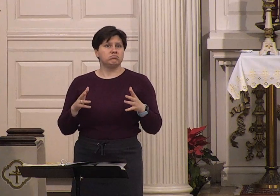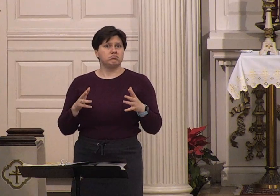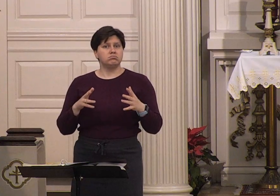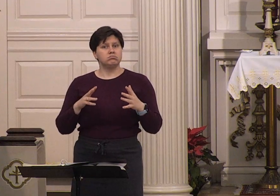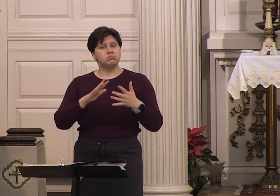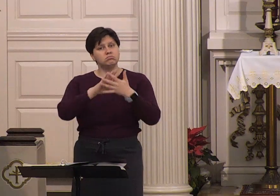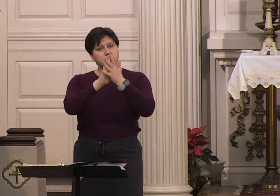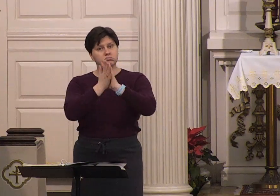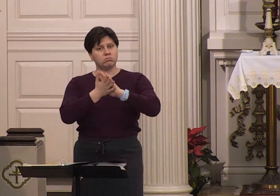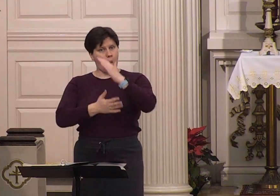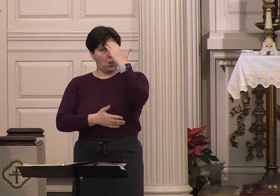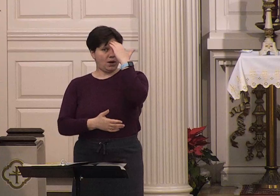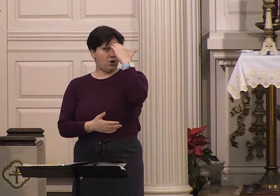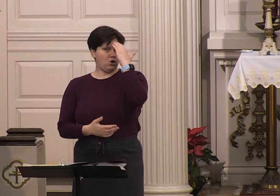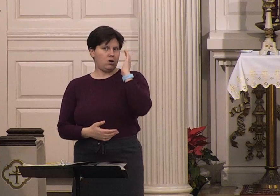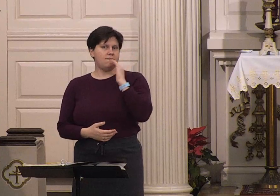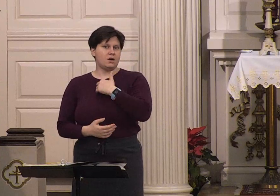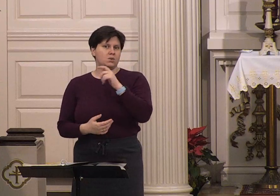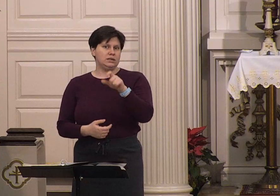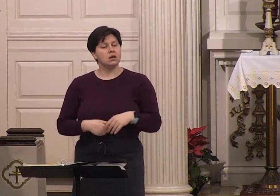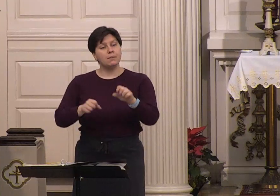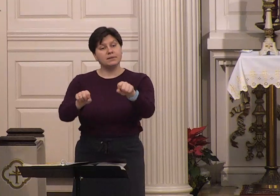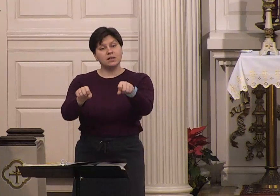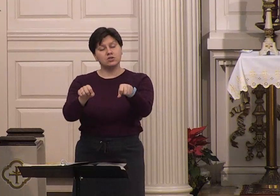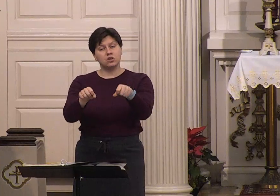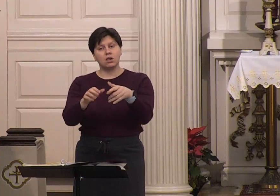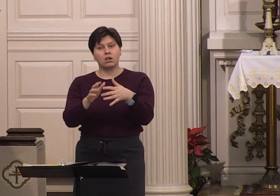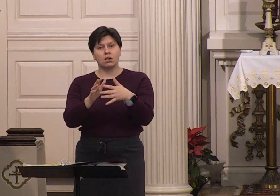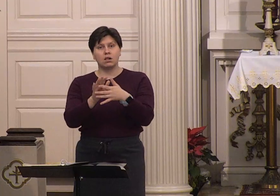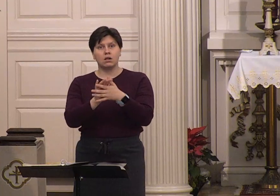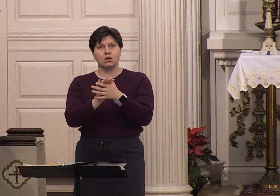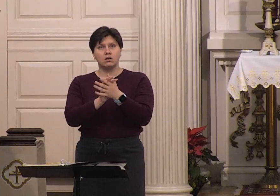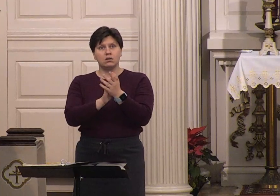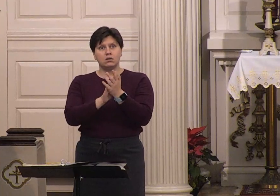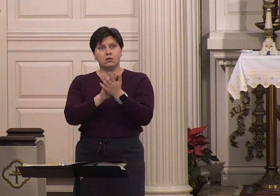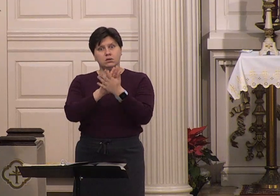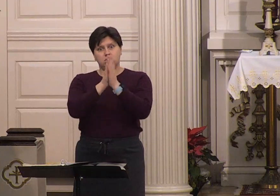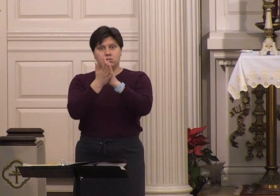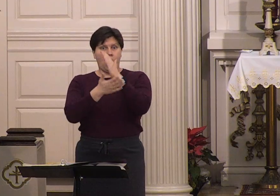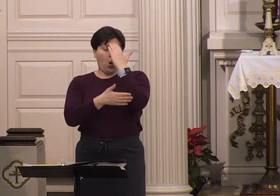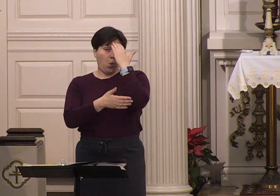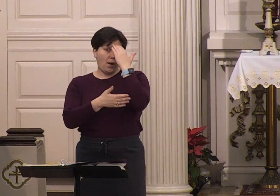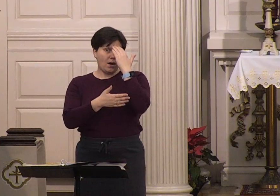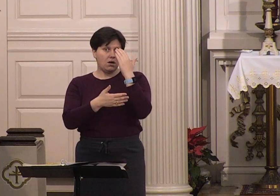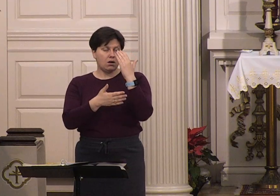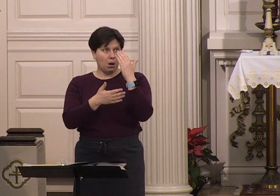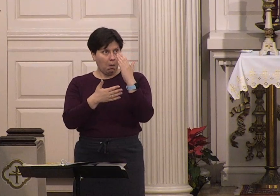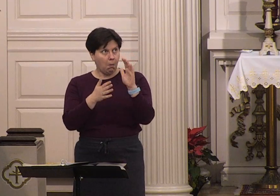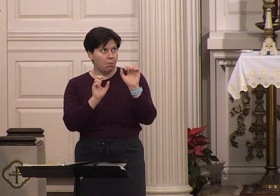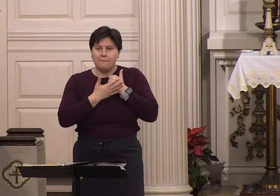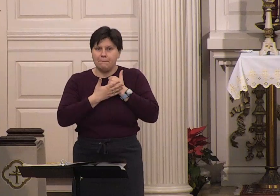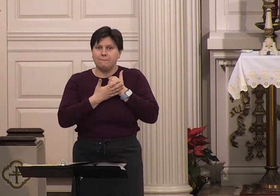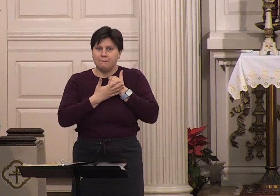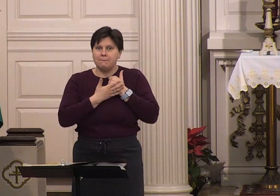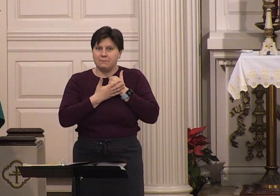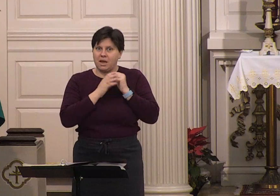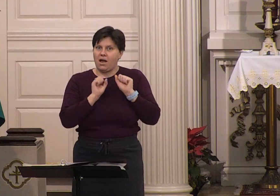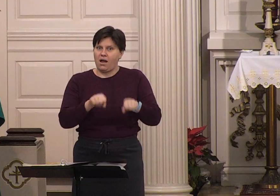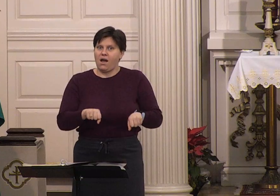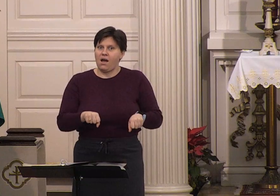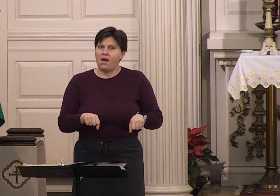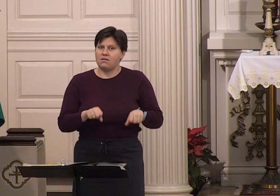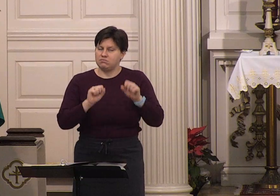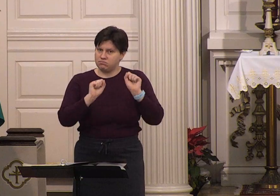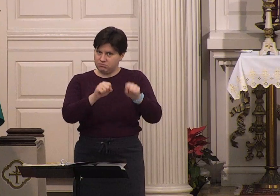of our need, the potential to be made aware that there's help available, and that we can reach